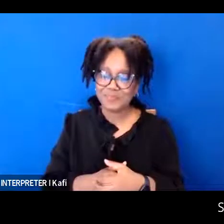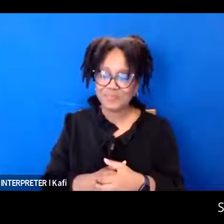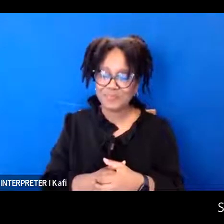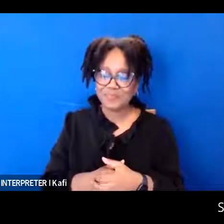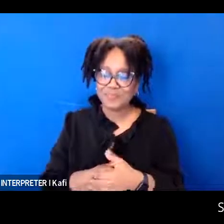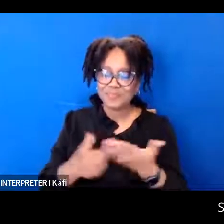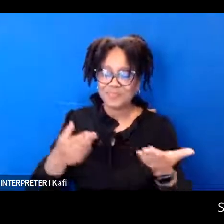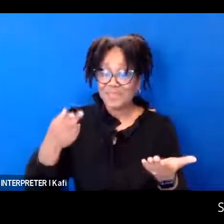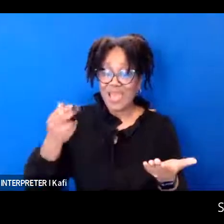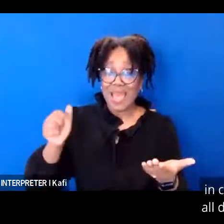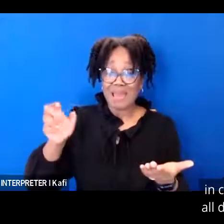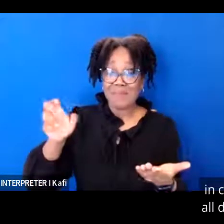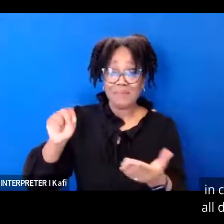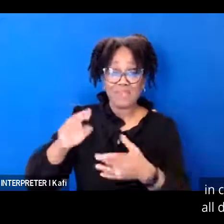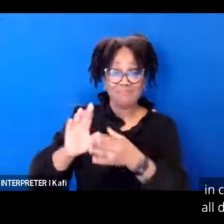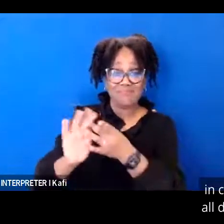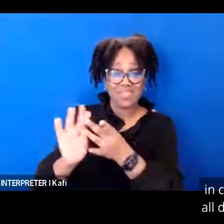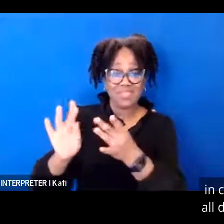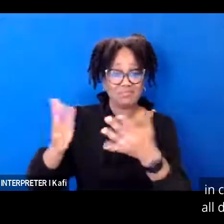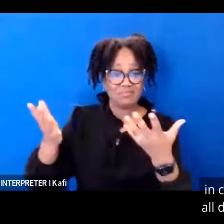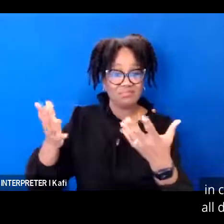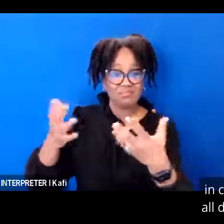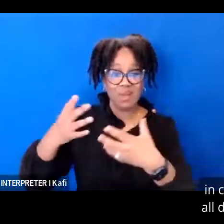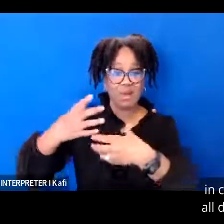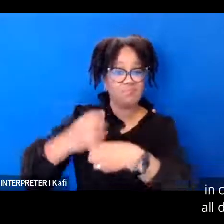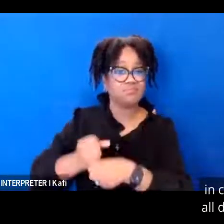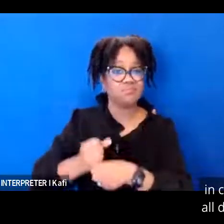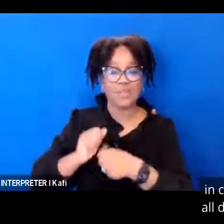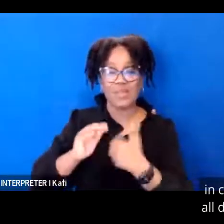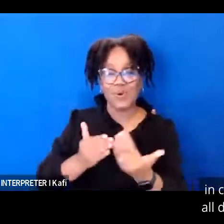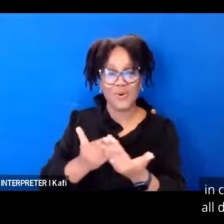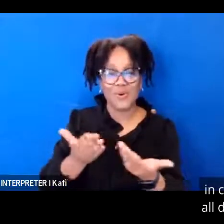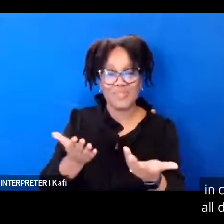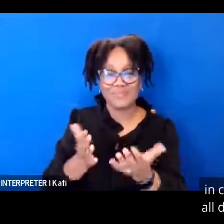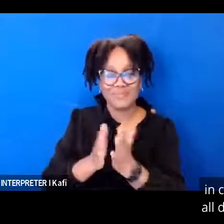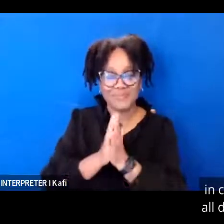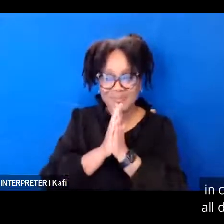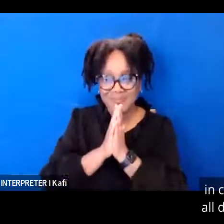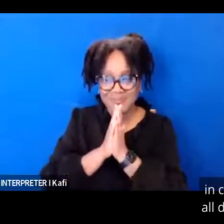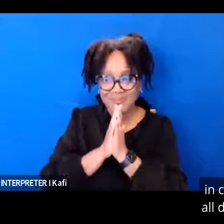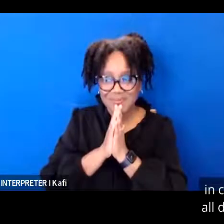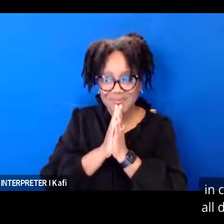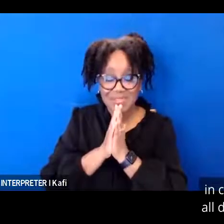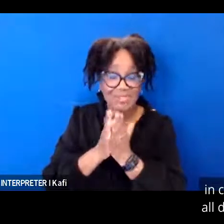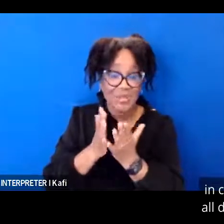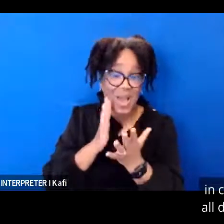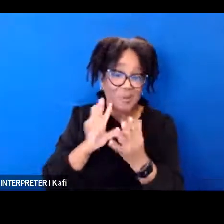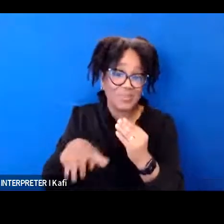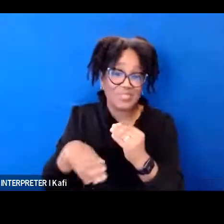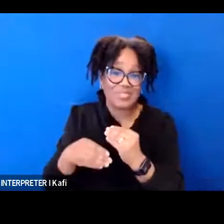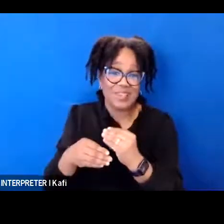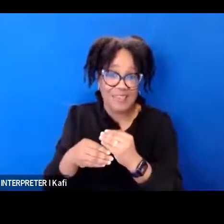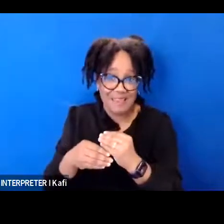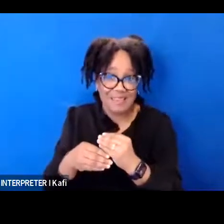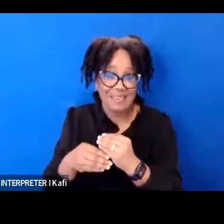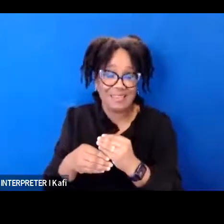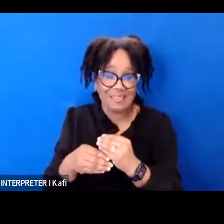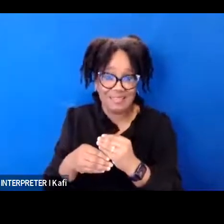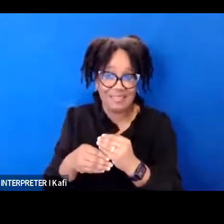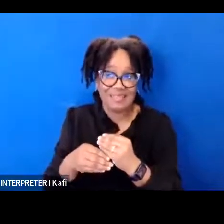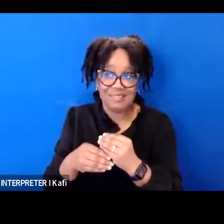do is just in closing share share share how we can all do our part to take action